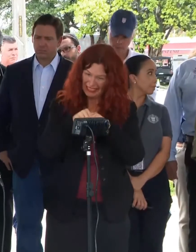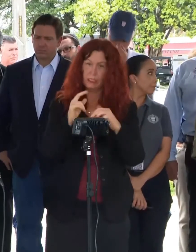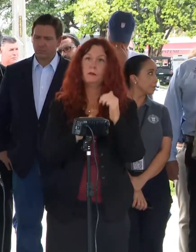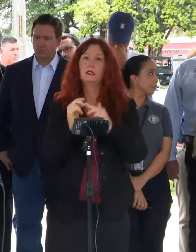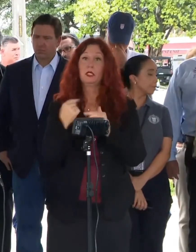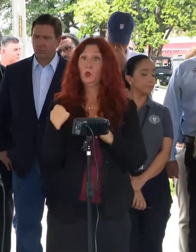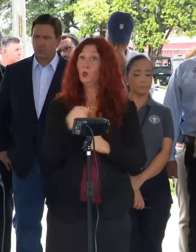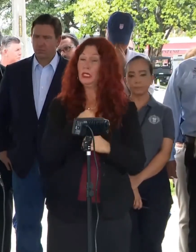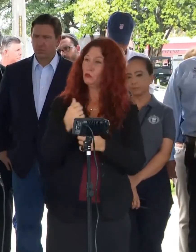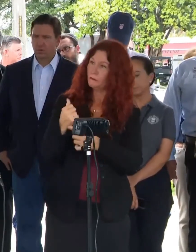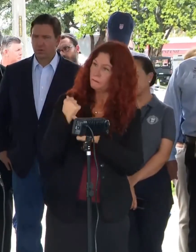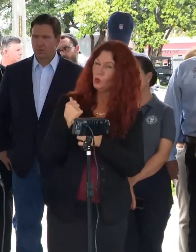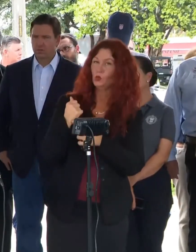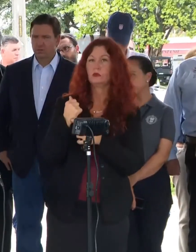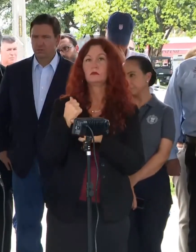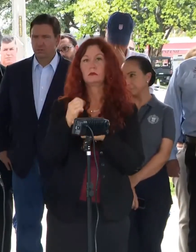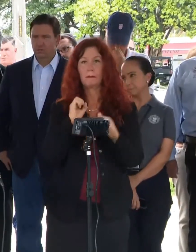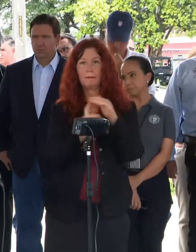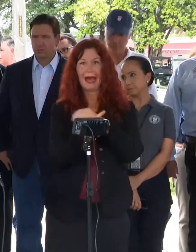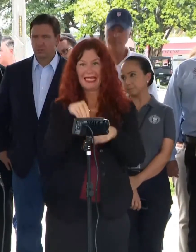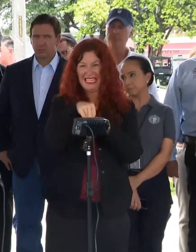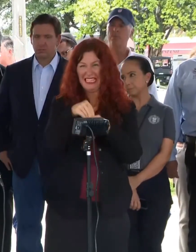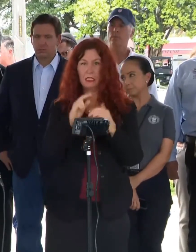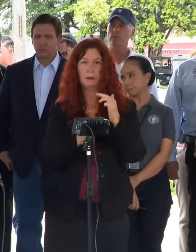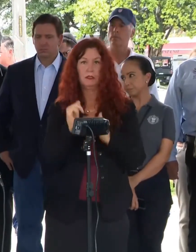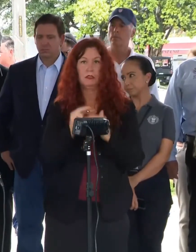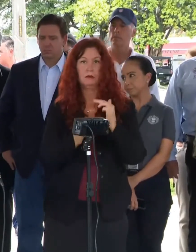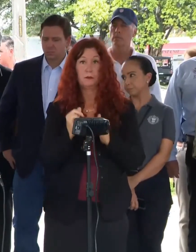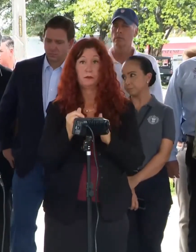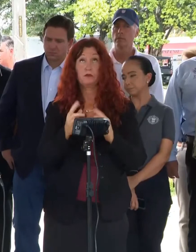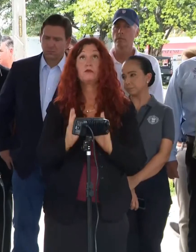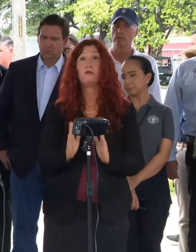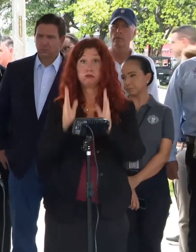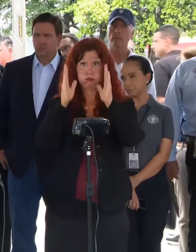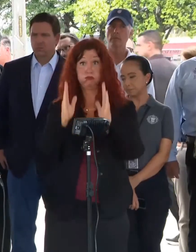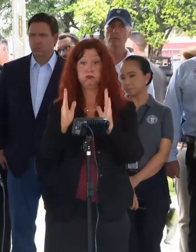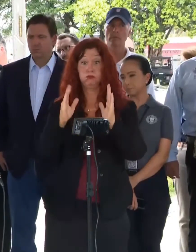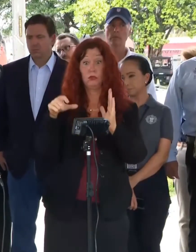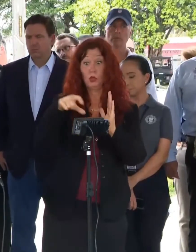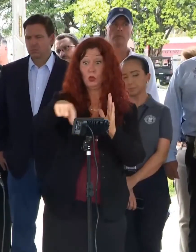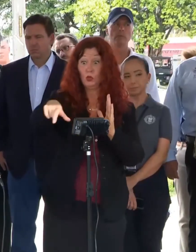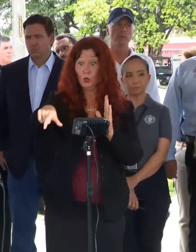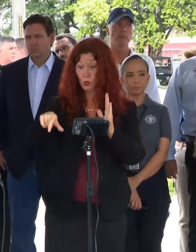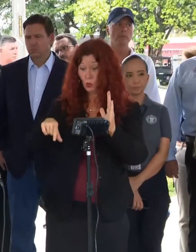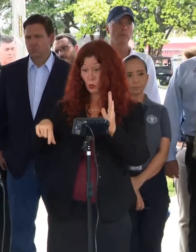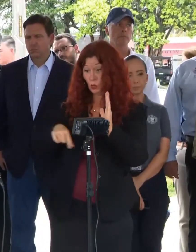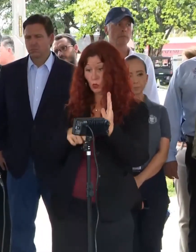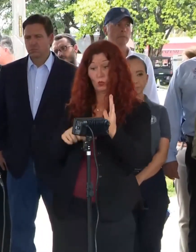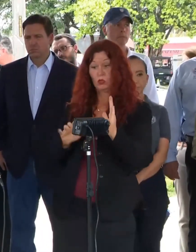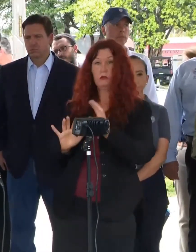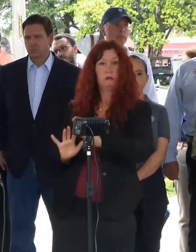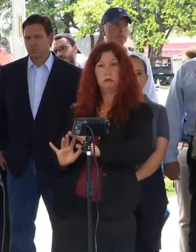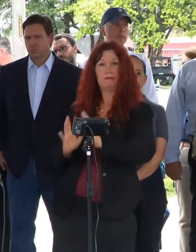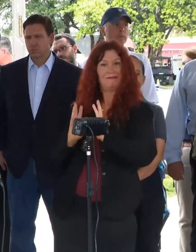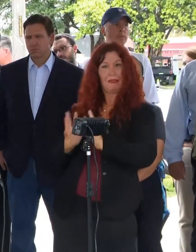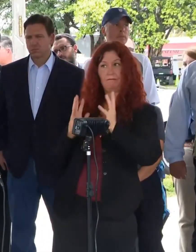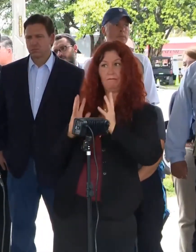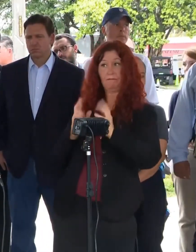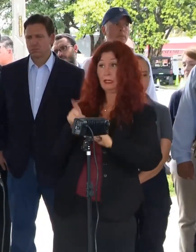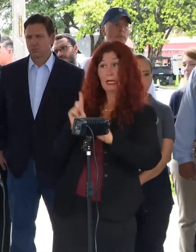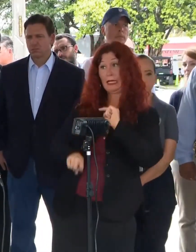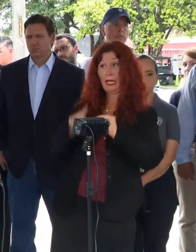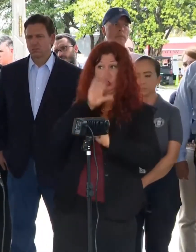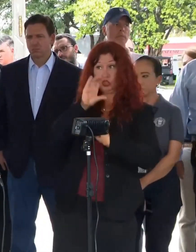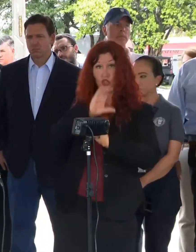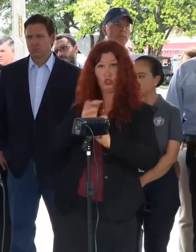not go back in that building. We have a section cordoned off away from that building that we won't search in as well. Okay, so there's definitely